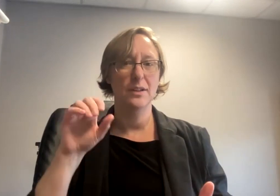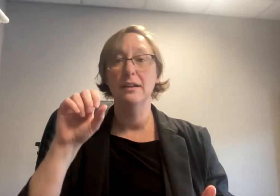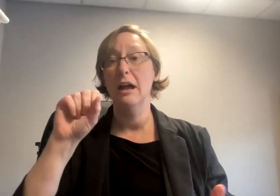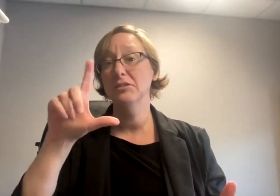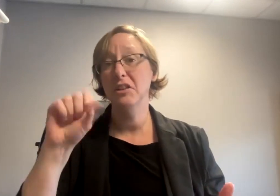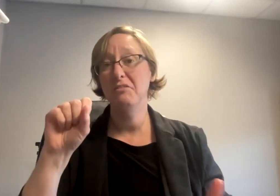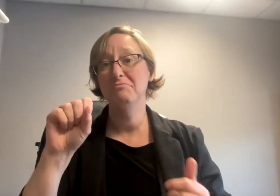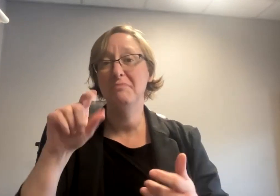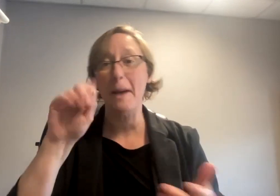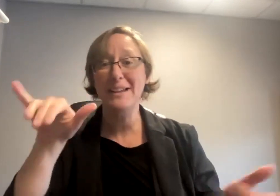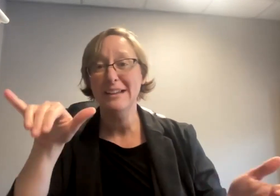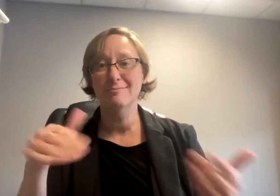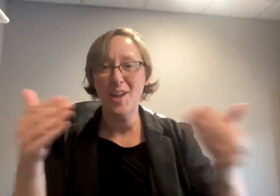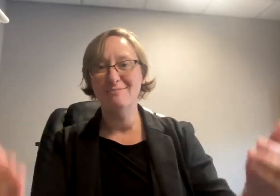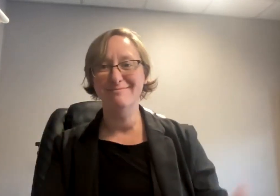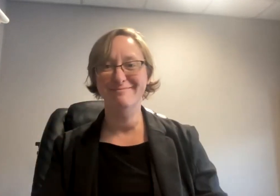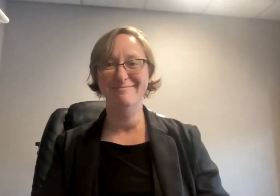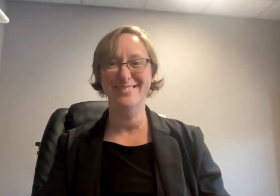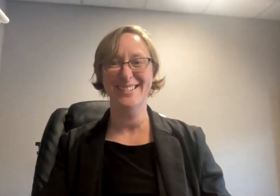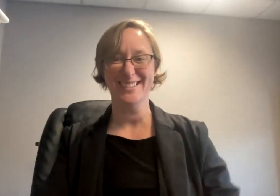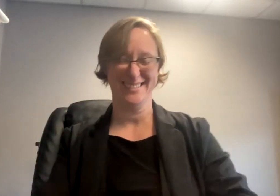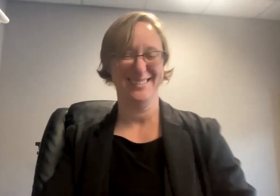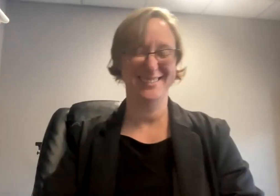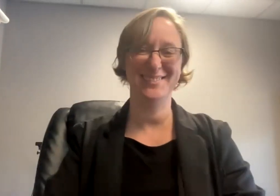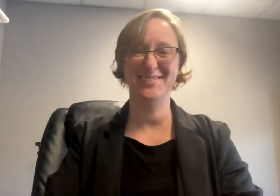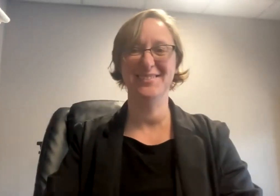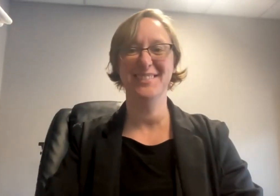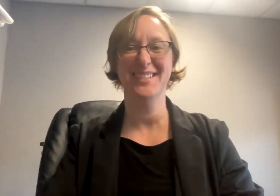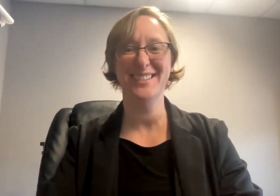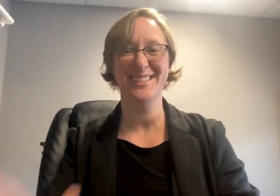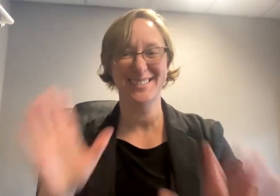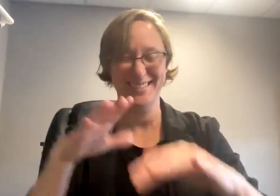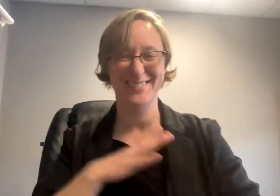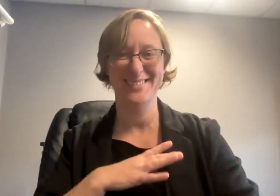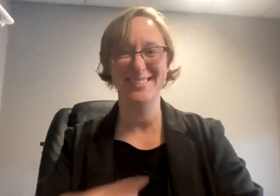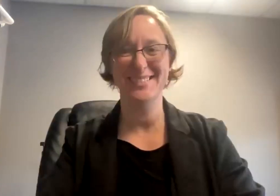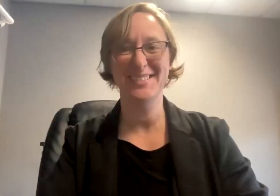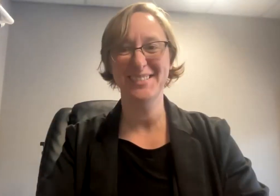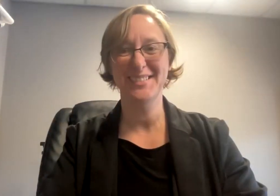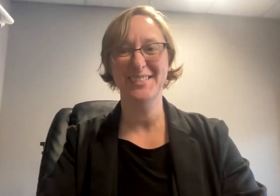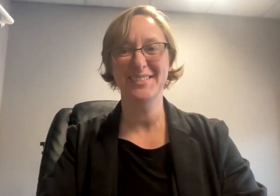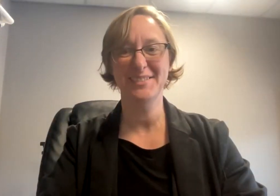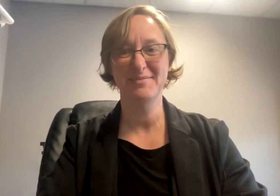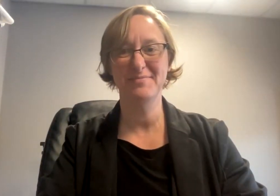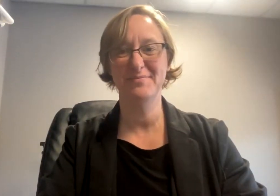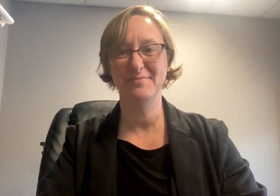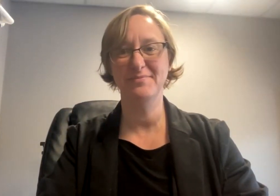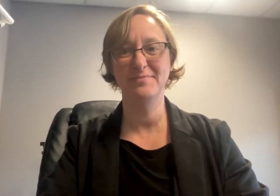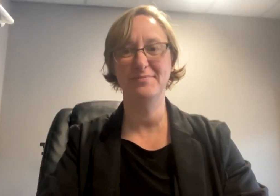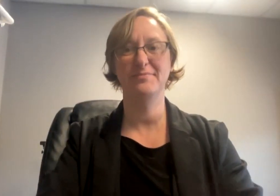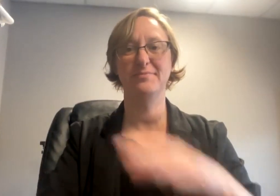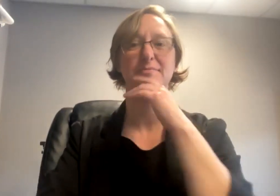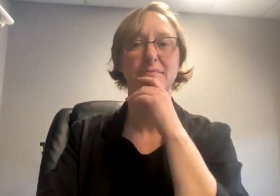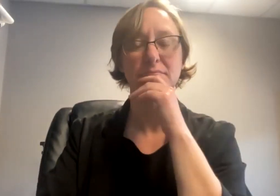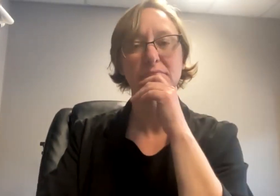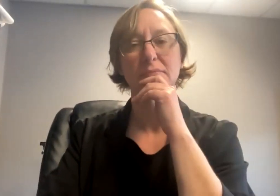Now I can see everyone. So SLS Amy, I guess I could change my name. Sorry, Awesome Com for ease of